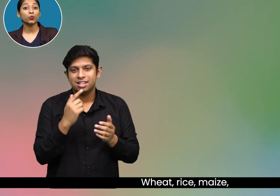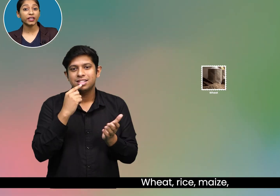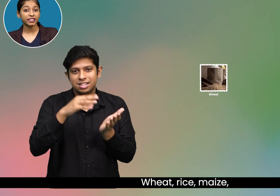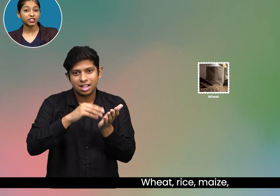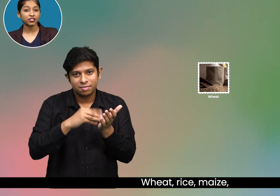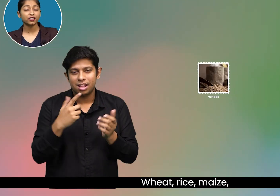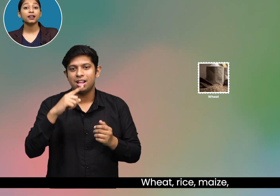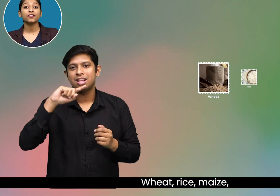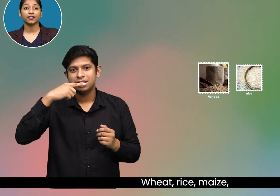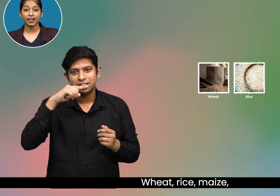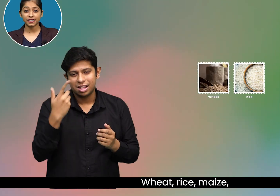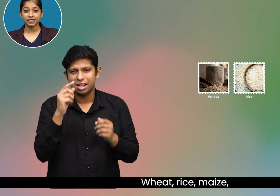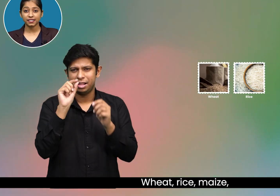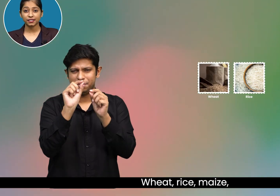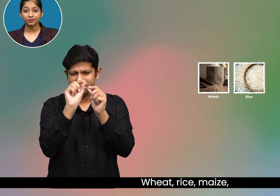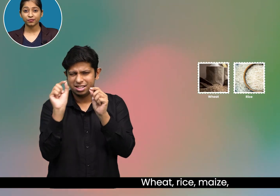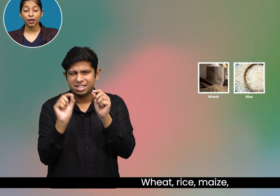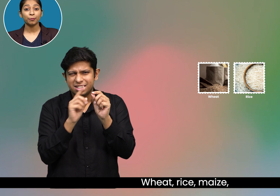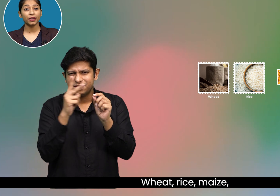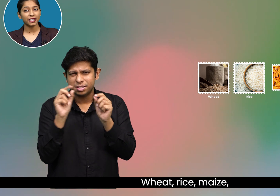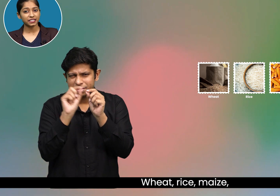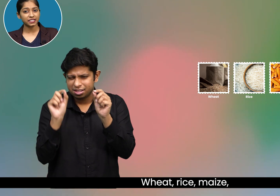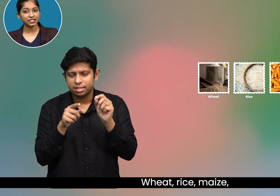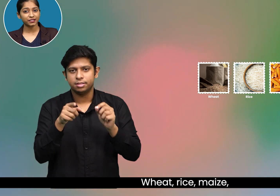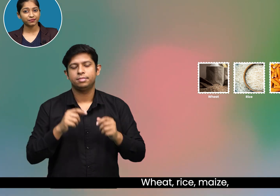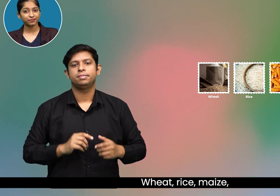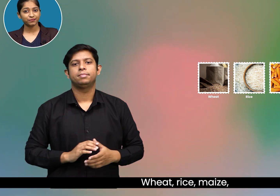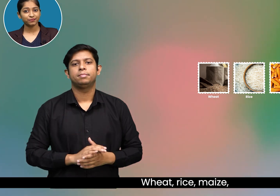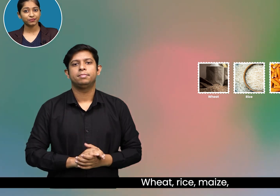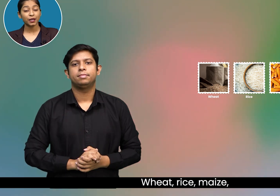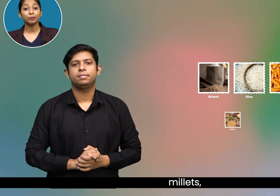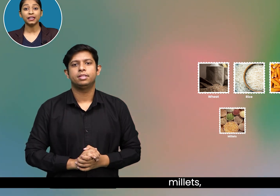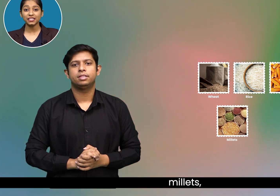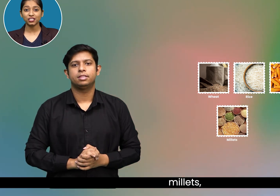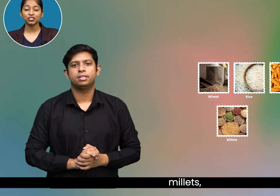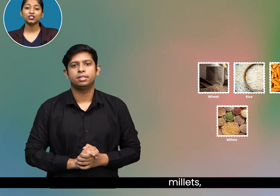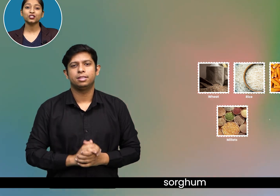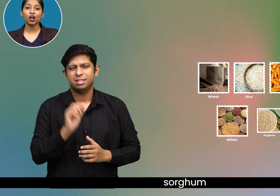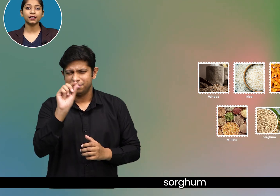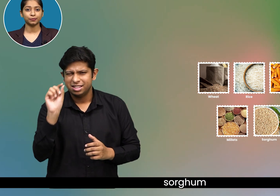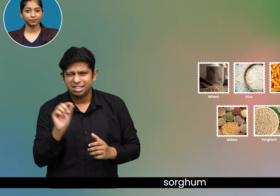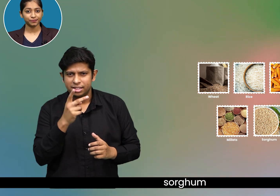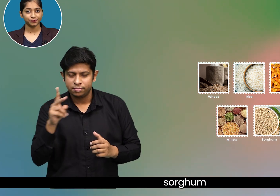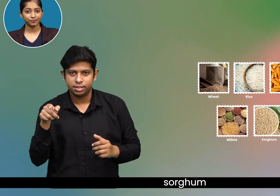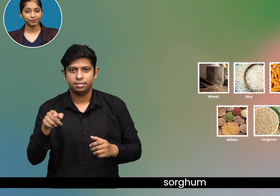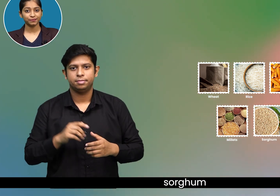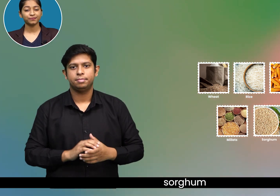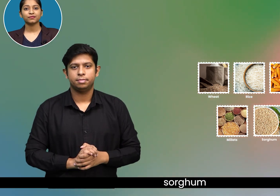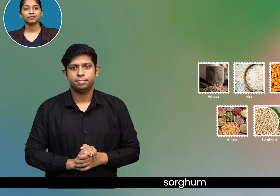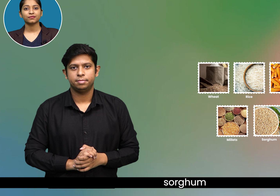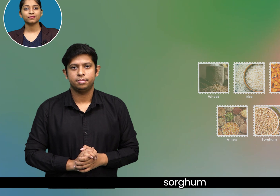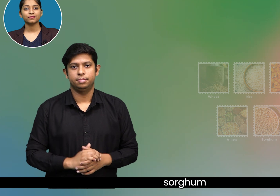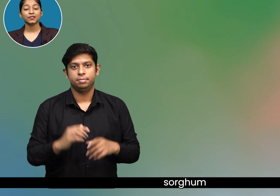carbohydrates, wheat, rice, maize, millets, sorghum,